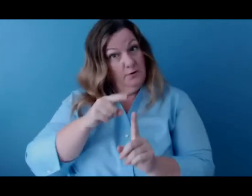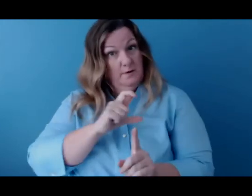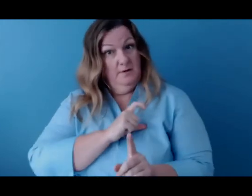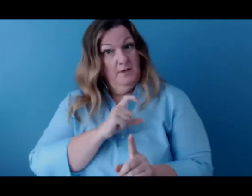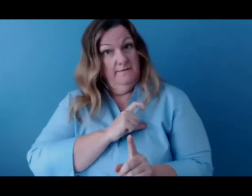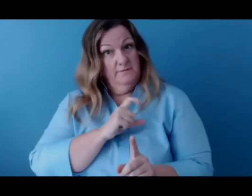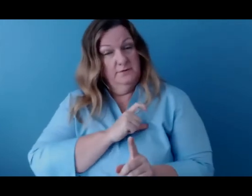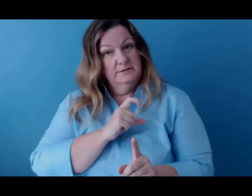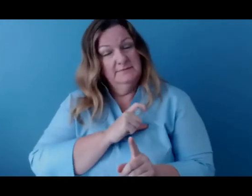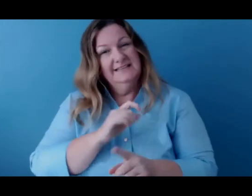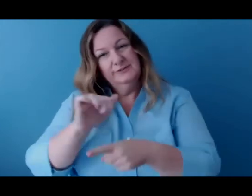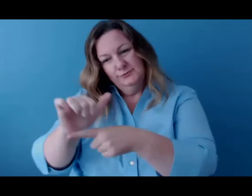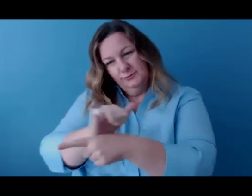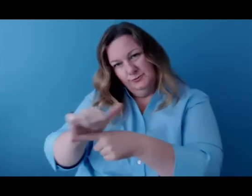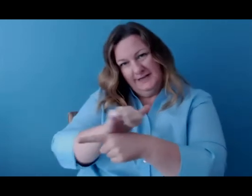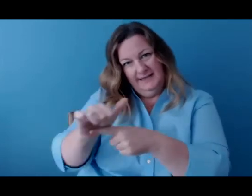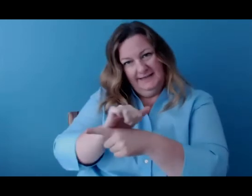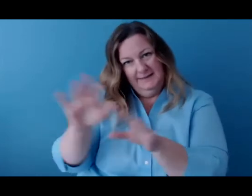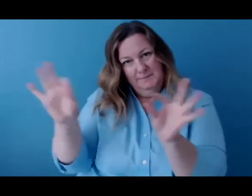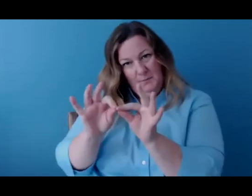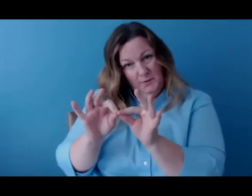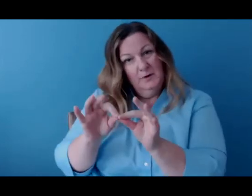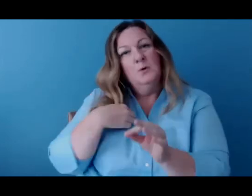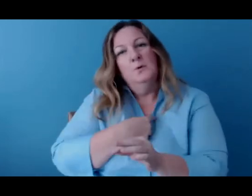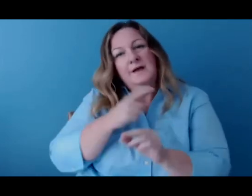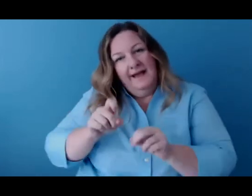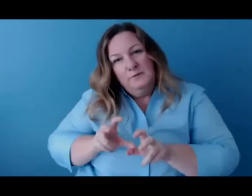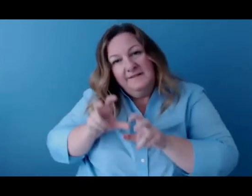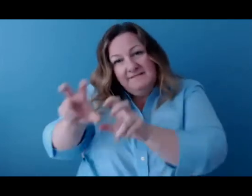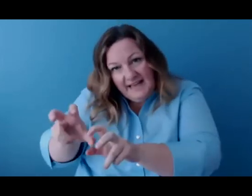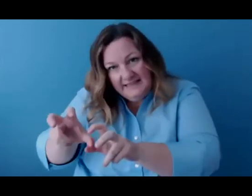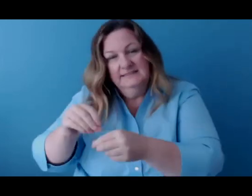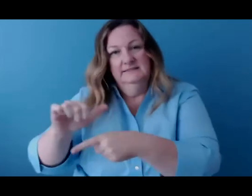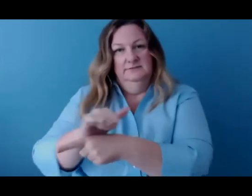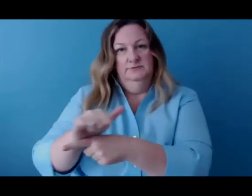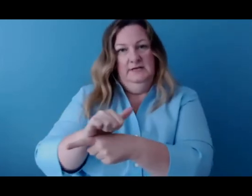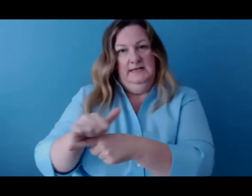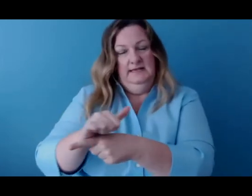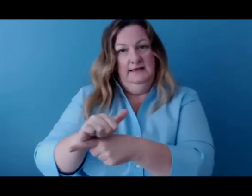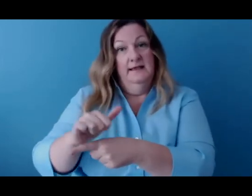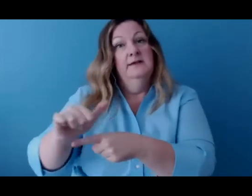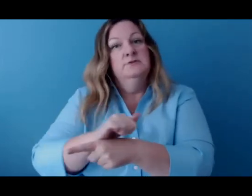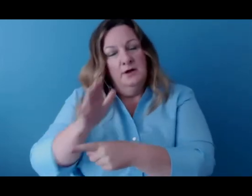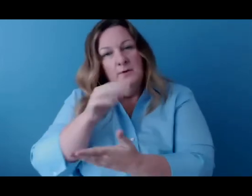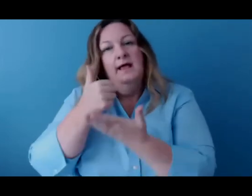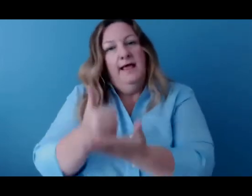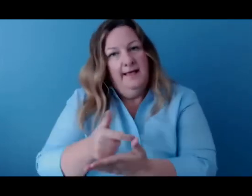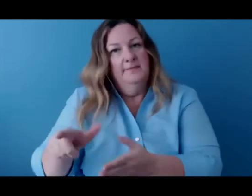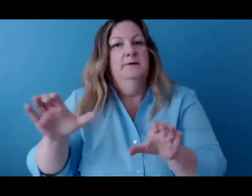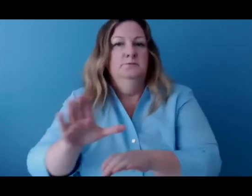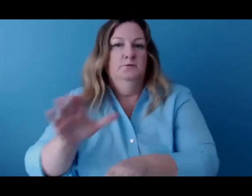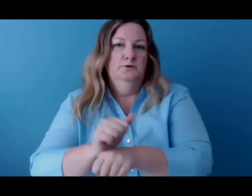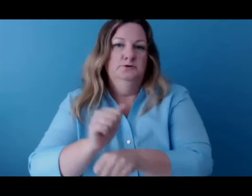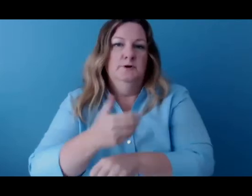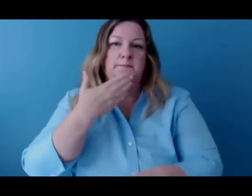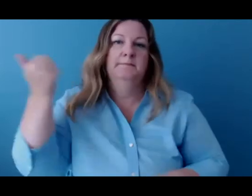increased training and an increased investment that will help law enforcement do their job better